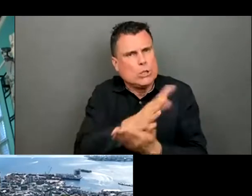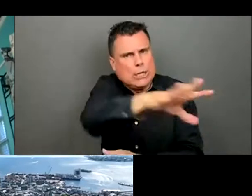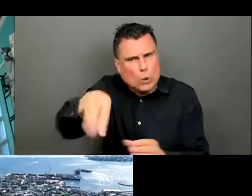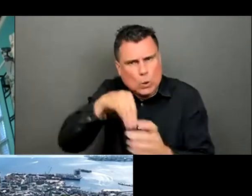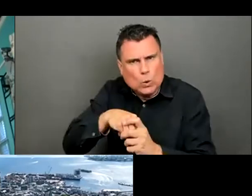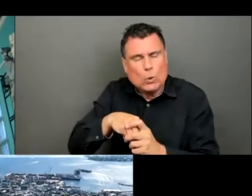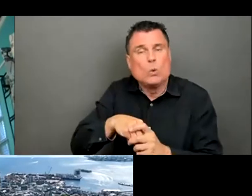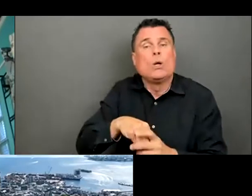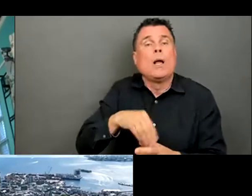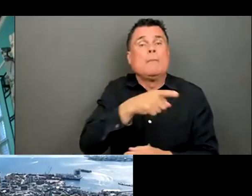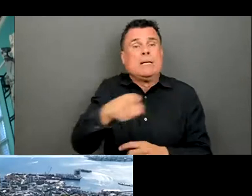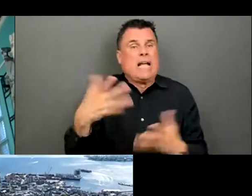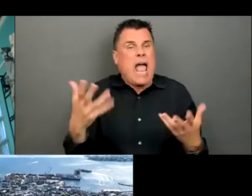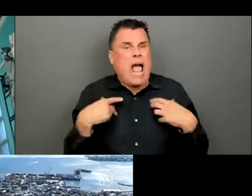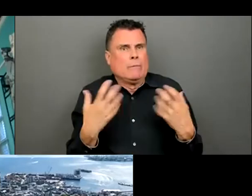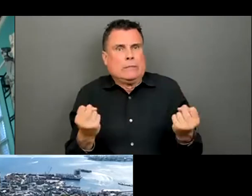in doing so.